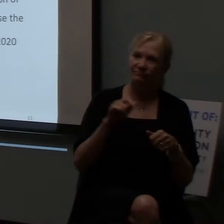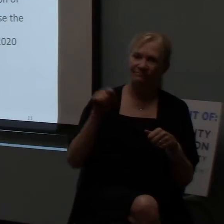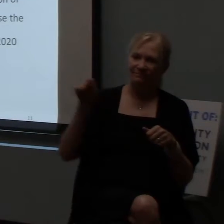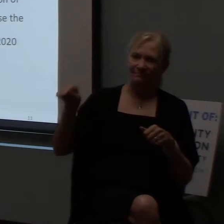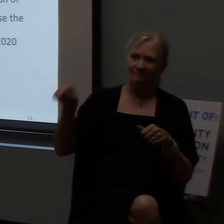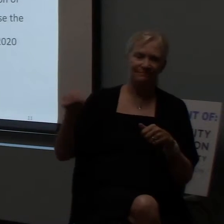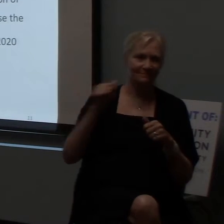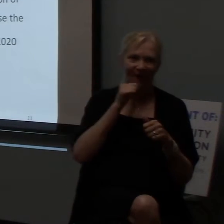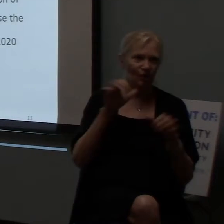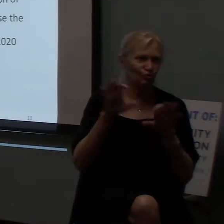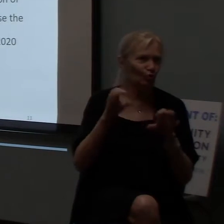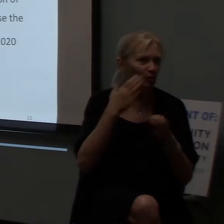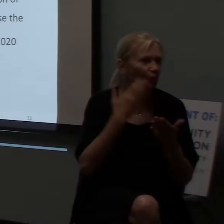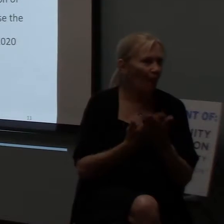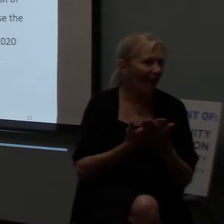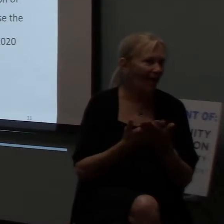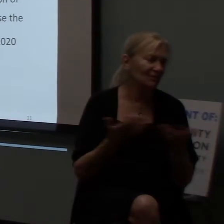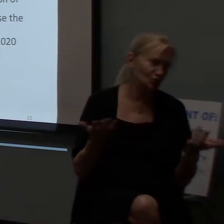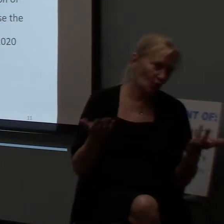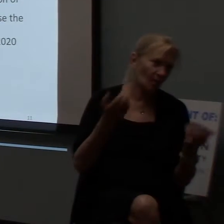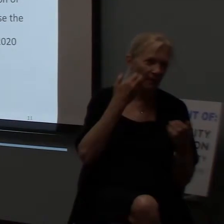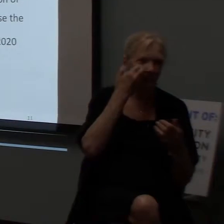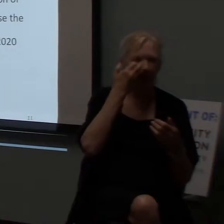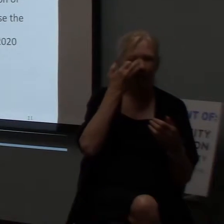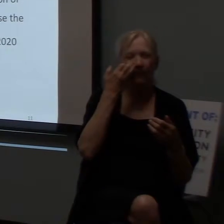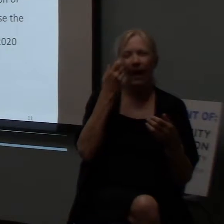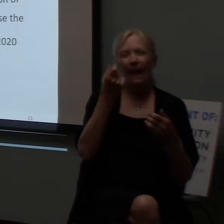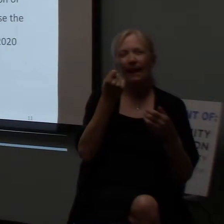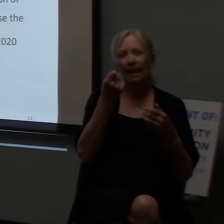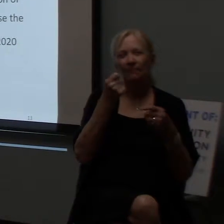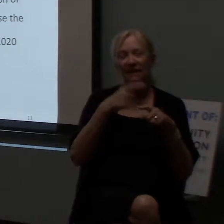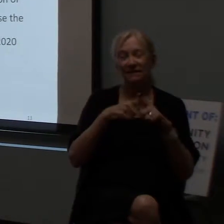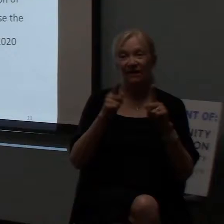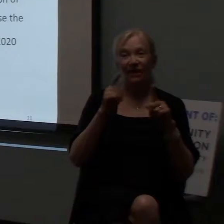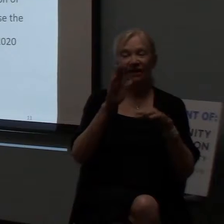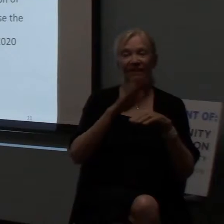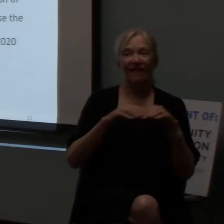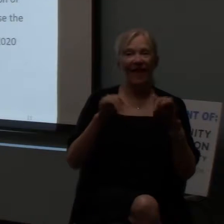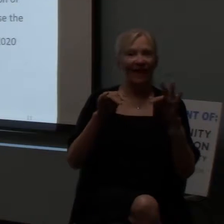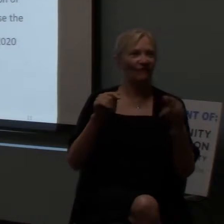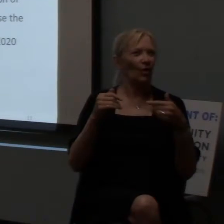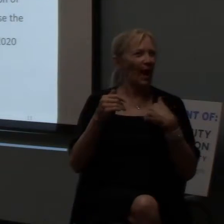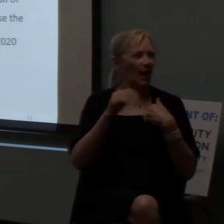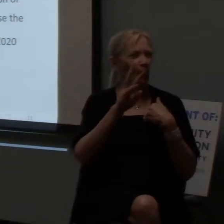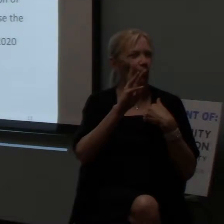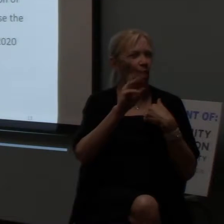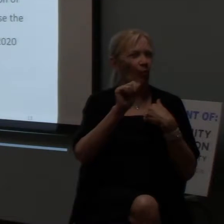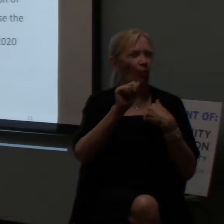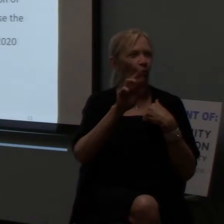hard time. So, it's a little bit different than if you had like a ward, for example, in a city.